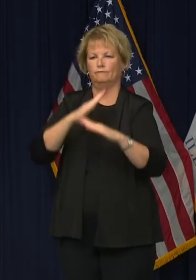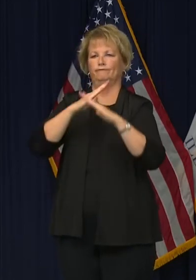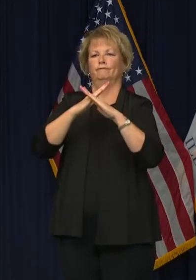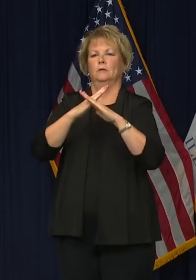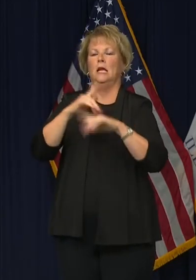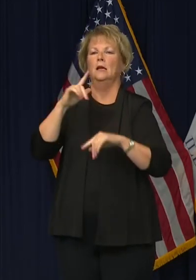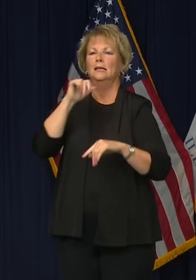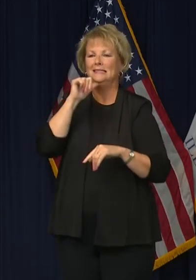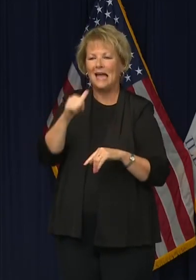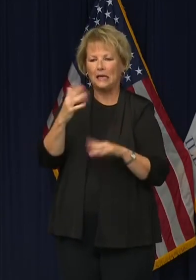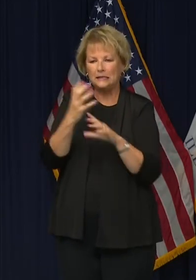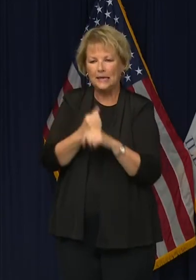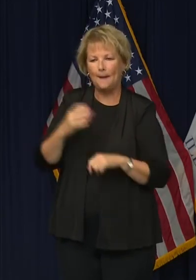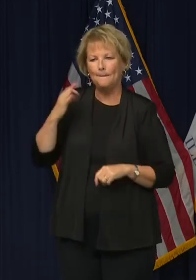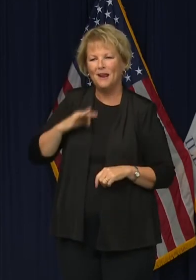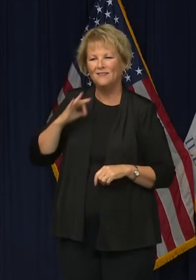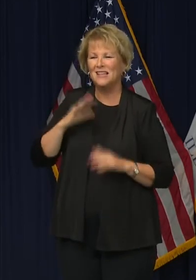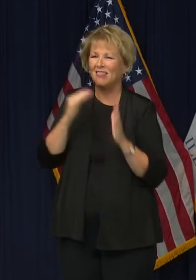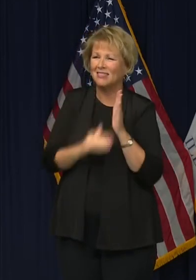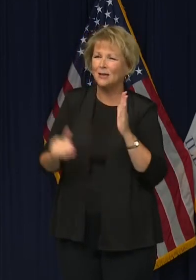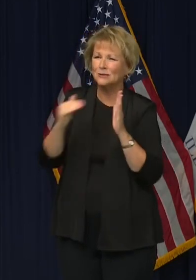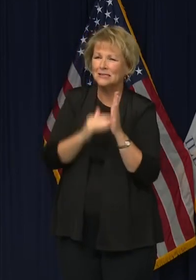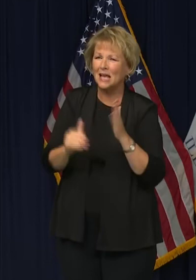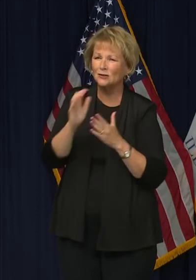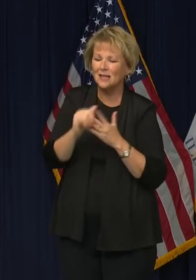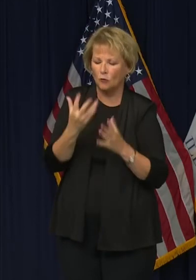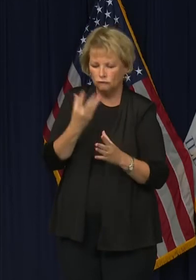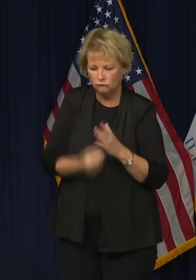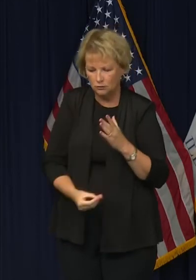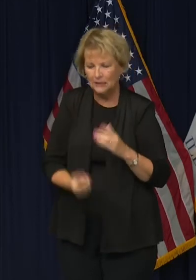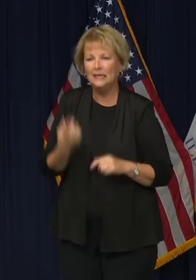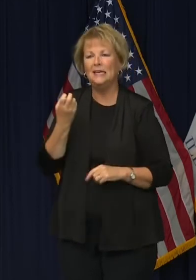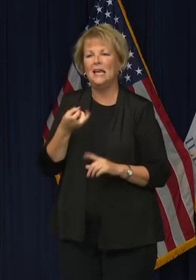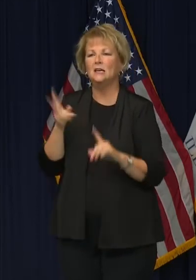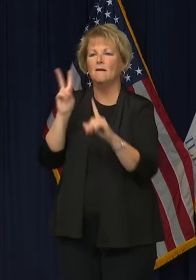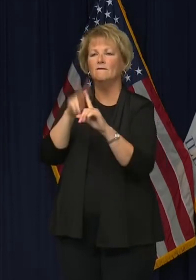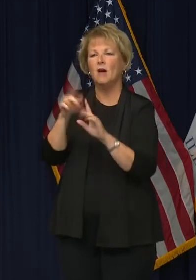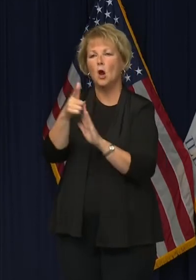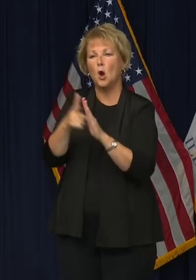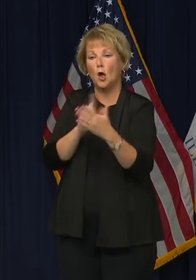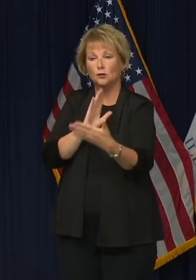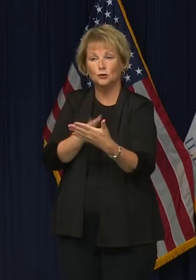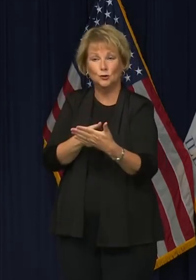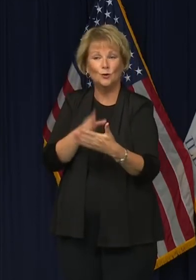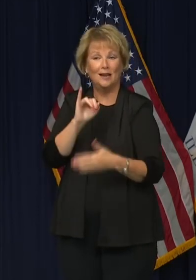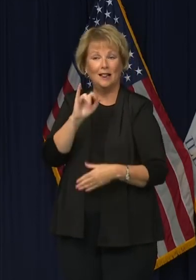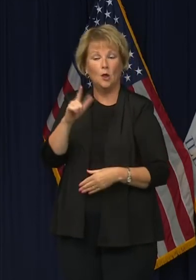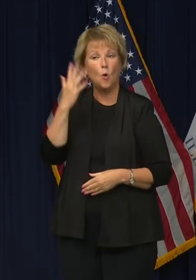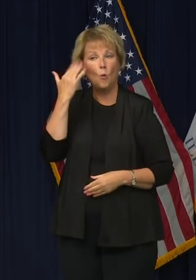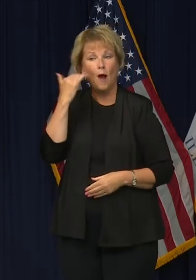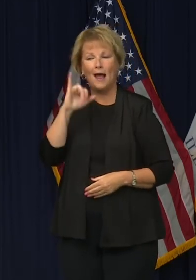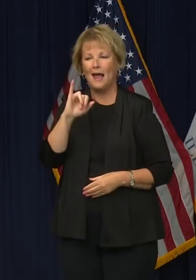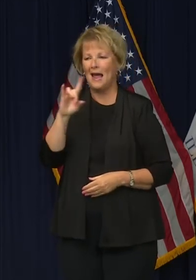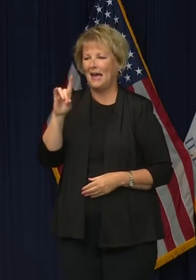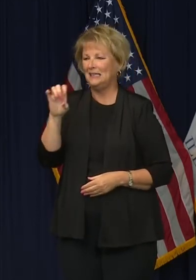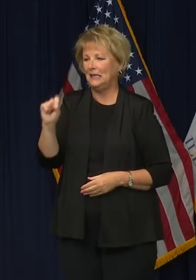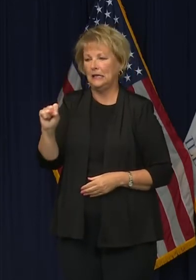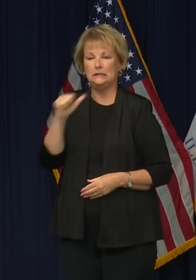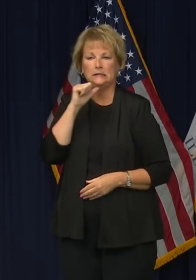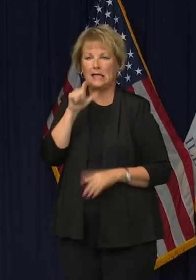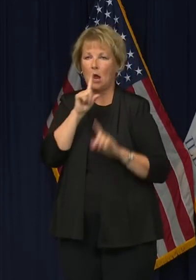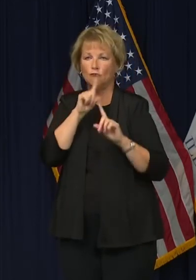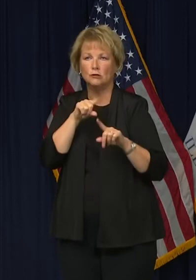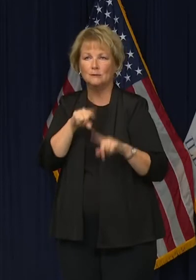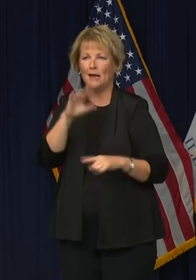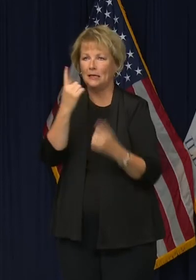thousands of dollars in benefits. He says he was forced to file this legal action against the state because IDES just isn't responsive. What